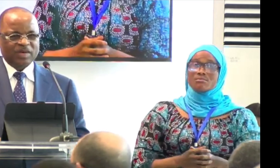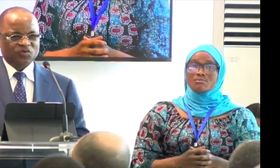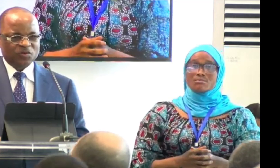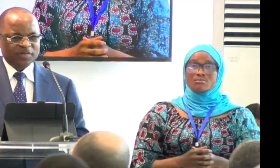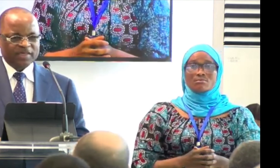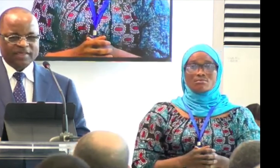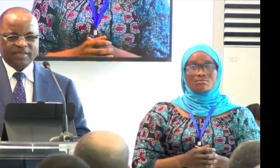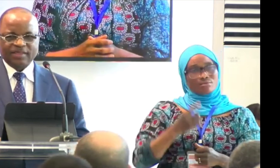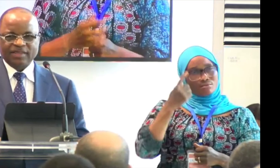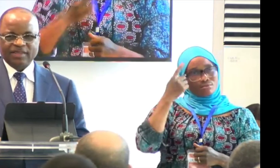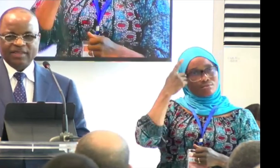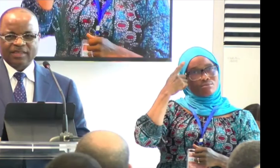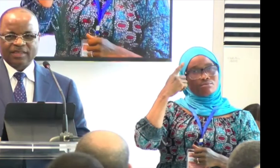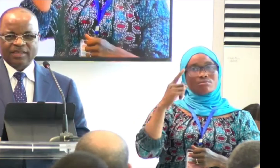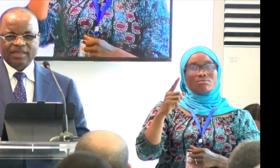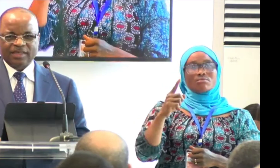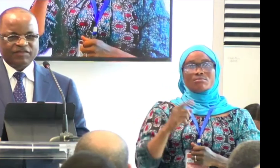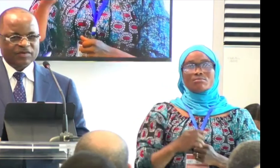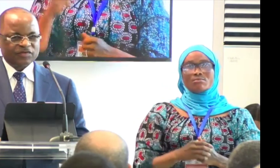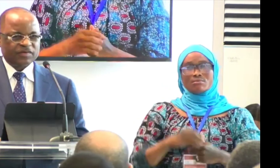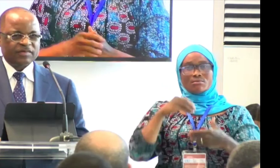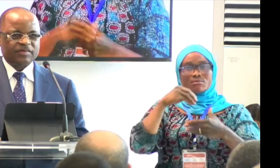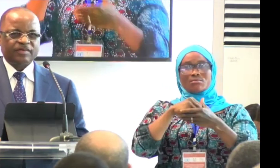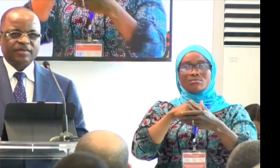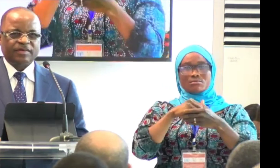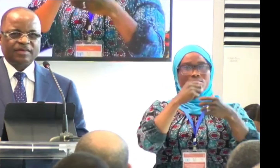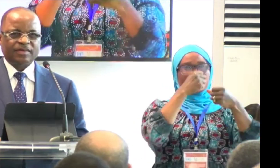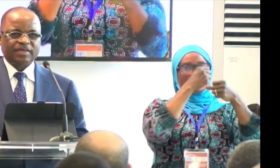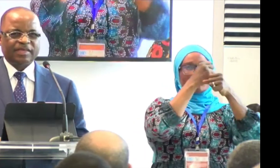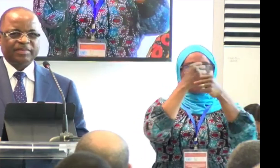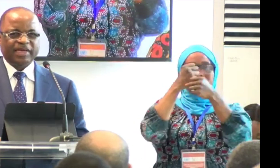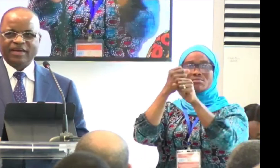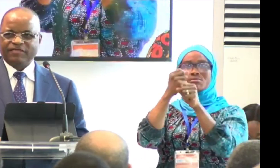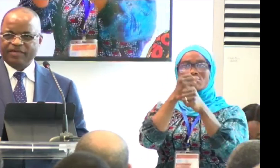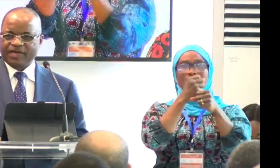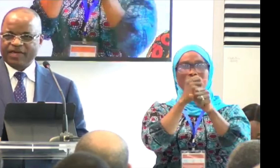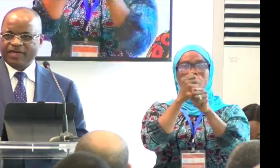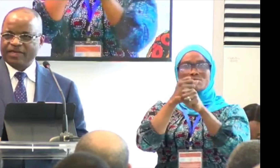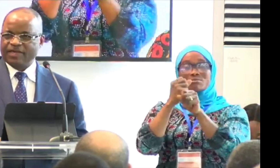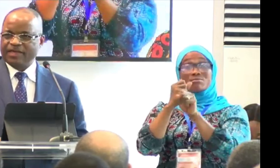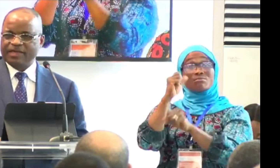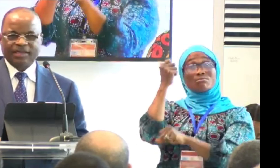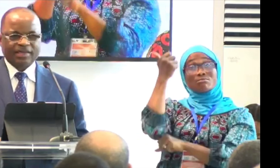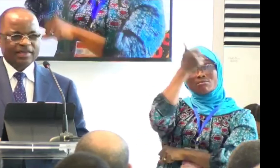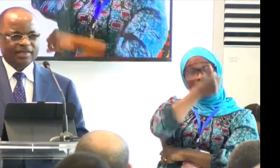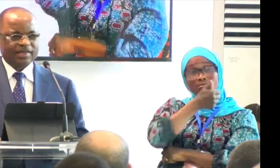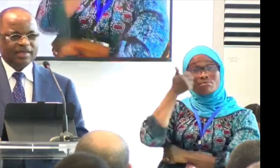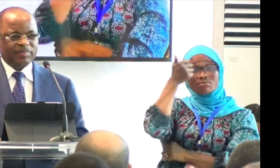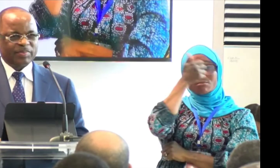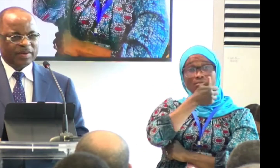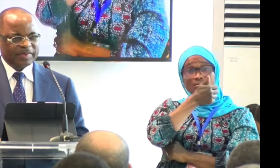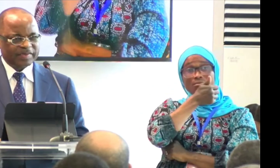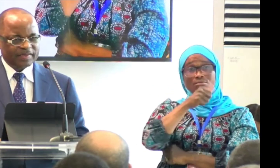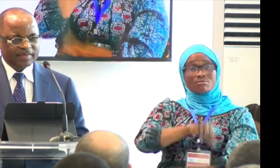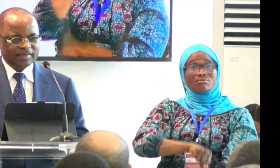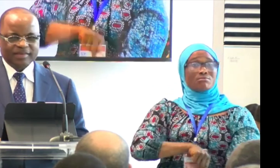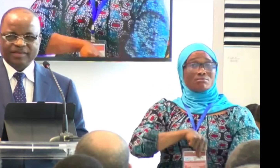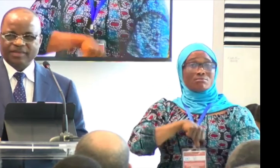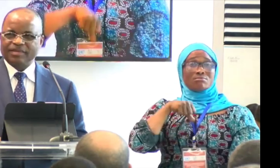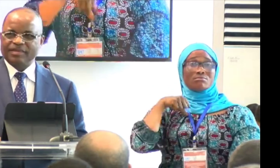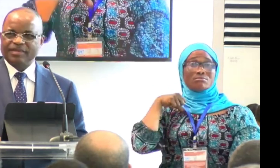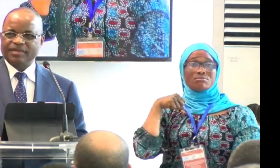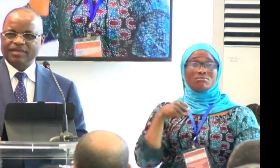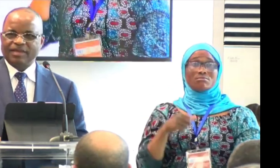on assuming his functions, he made Africa a priority.